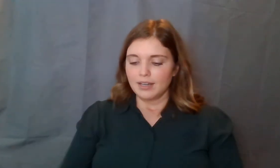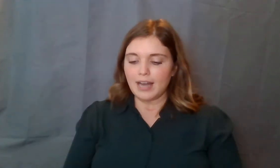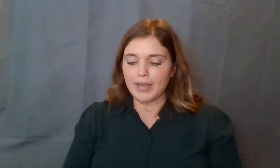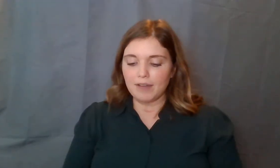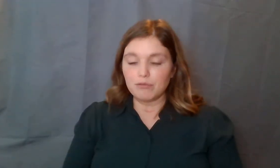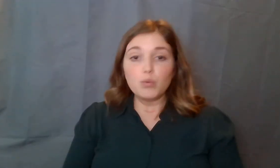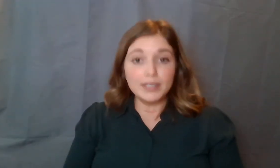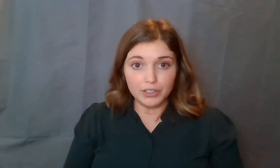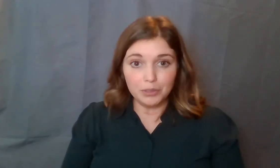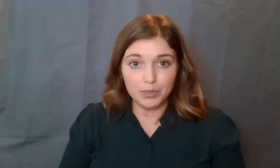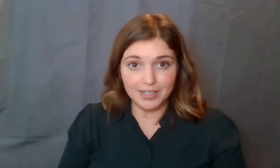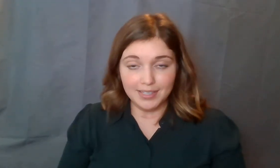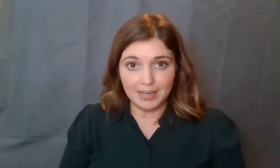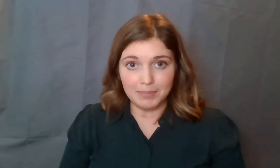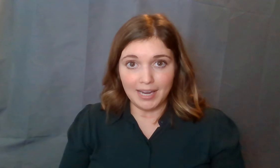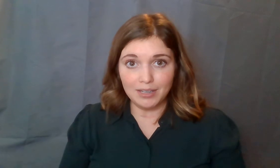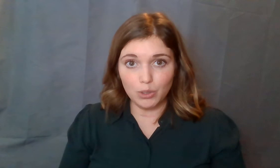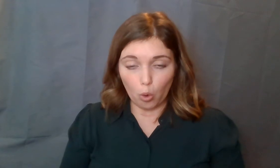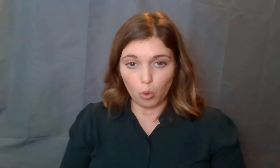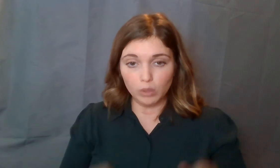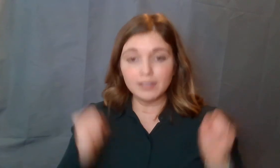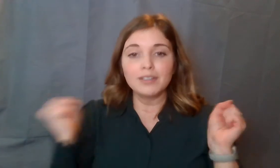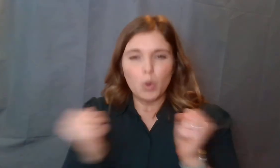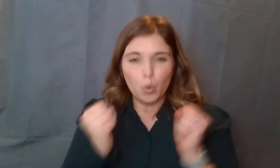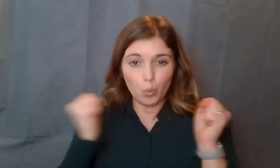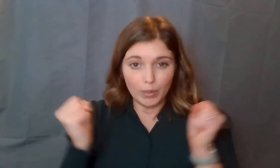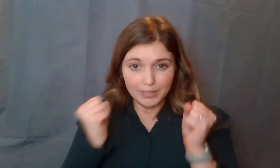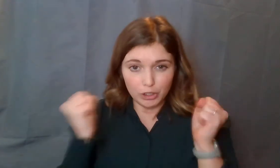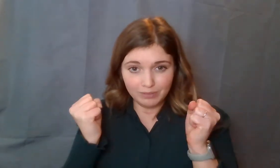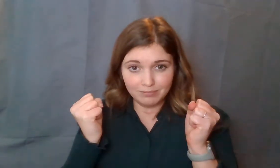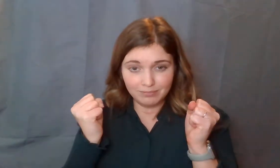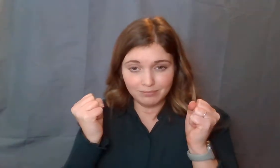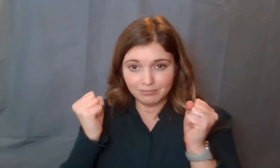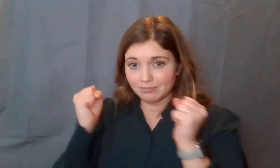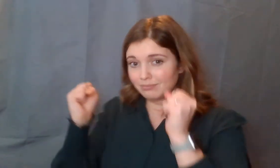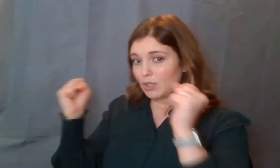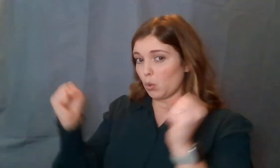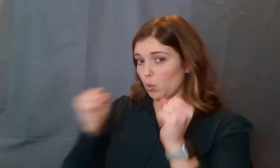Now we have winter, which is the same sign as cold. Winter.